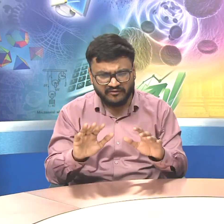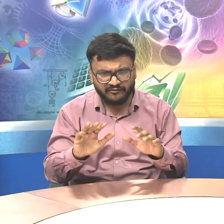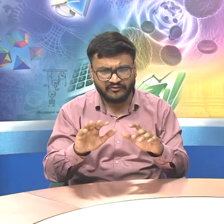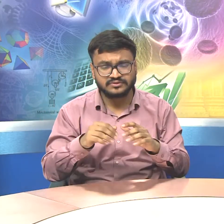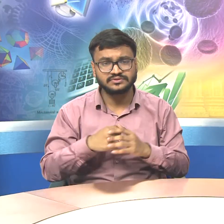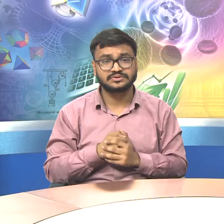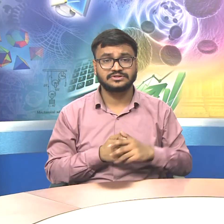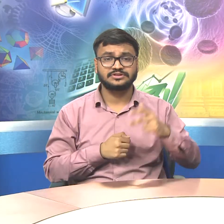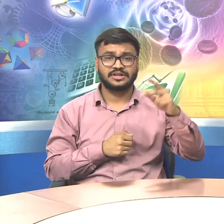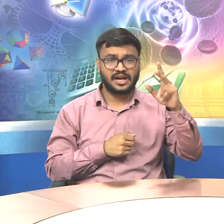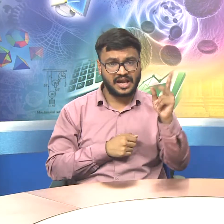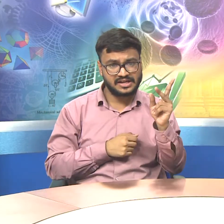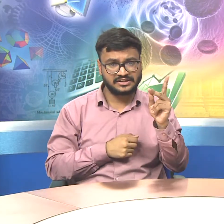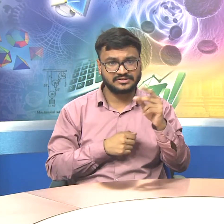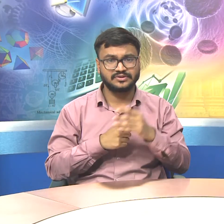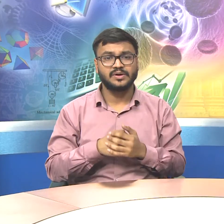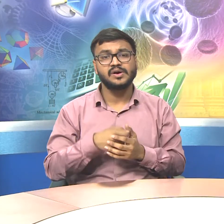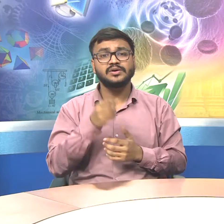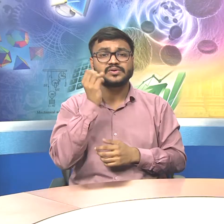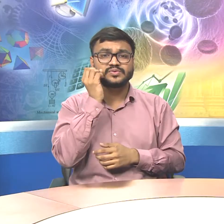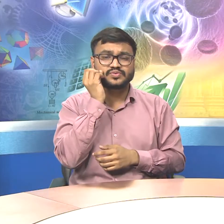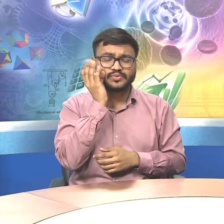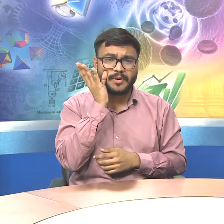do you have a brother or sister?